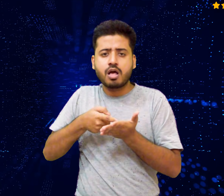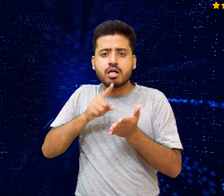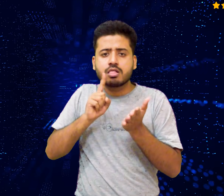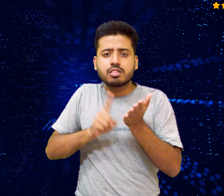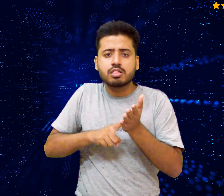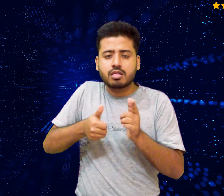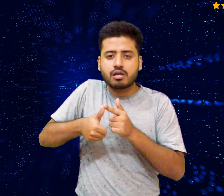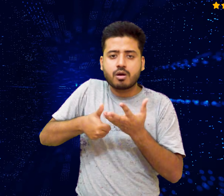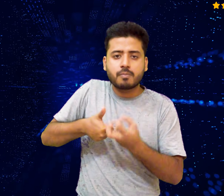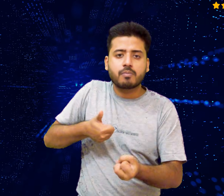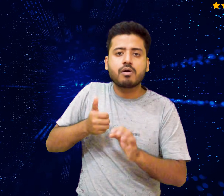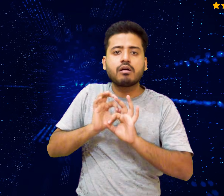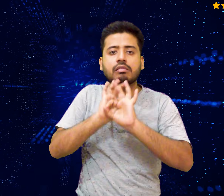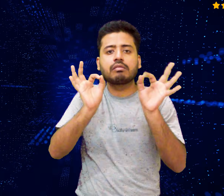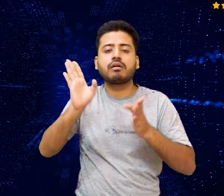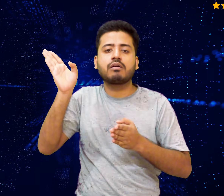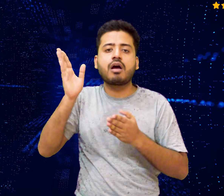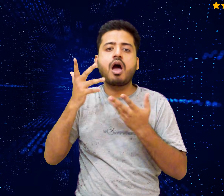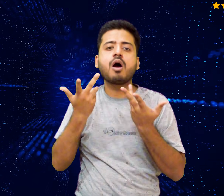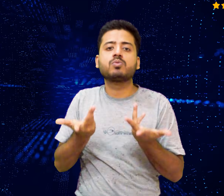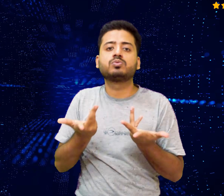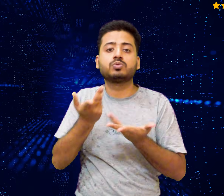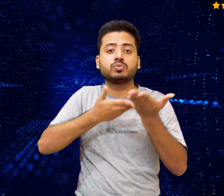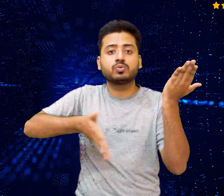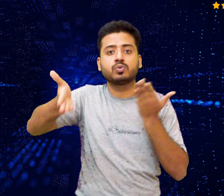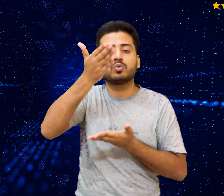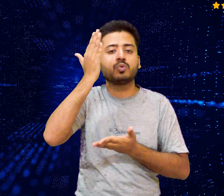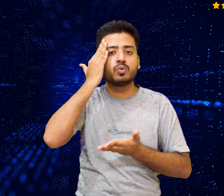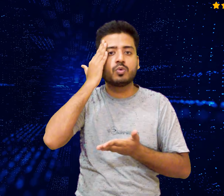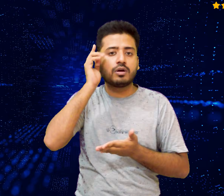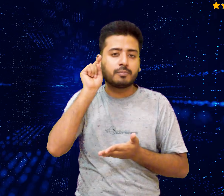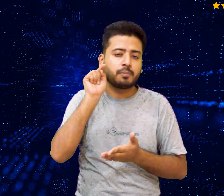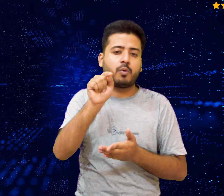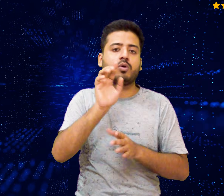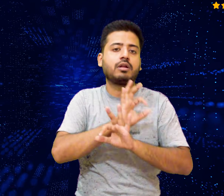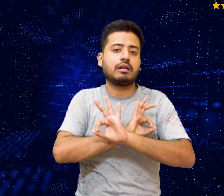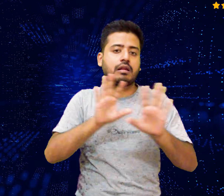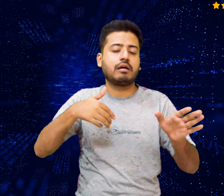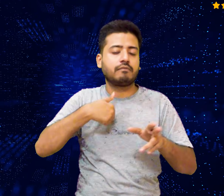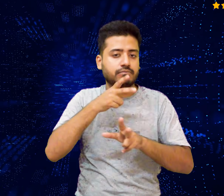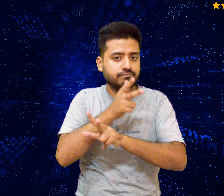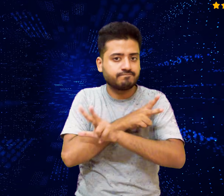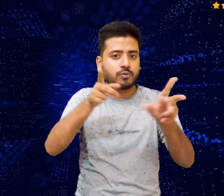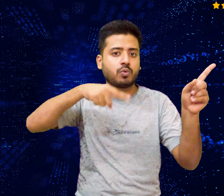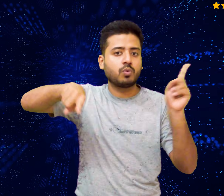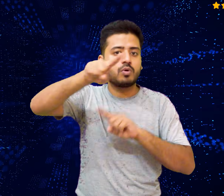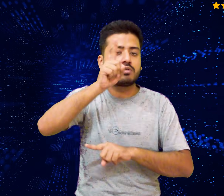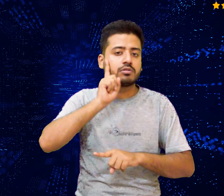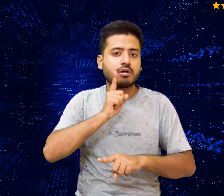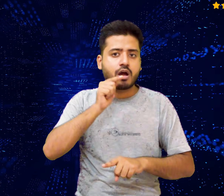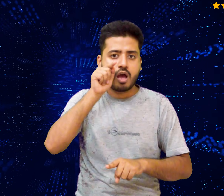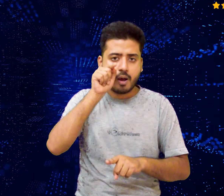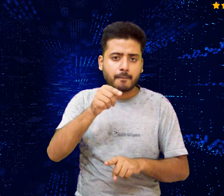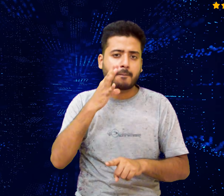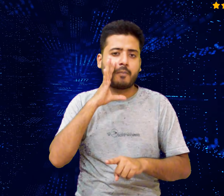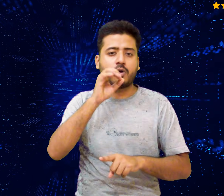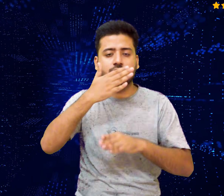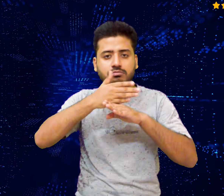notifications for unusual login attempts or account changes. Use credit monitoring services to detect any new accounts opened in your